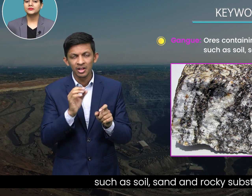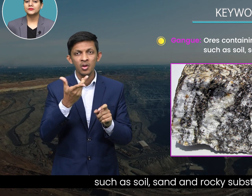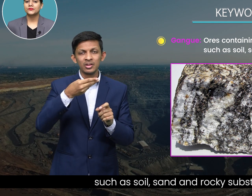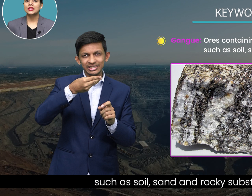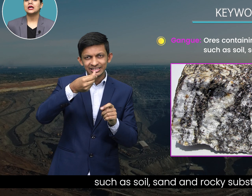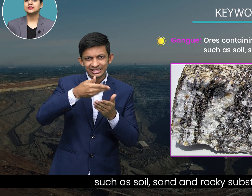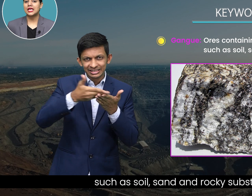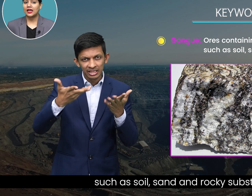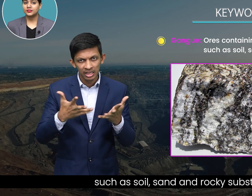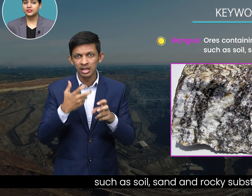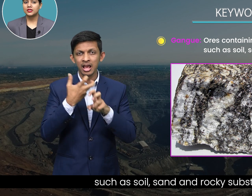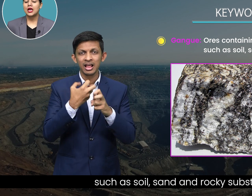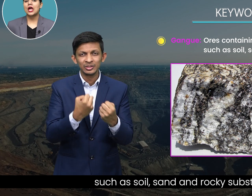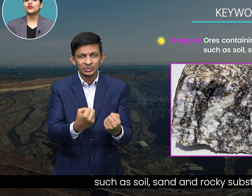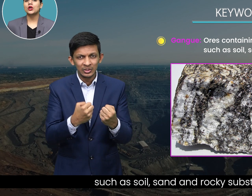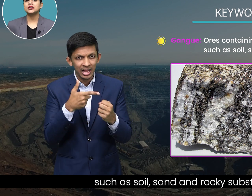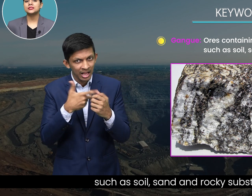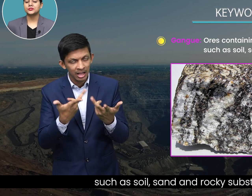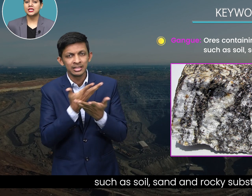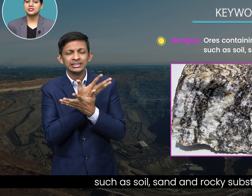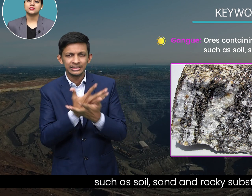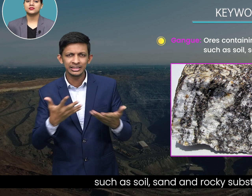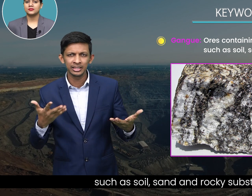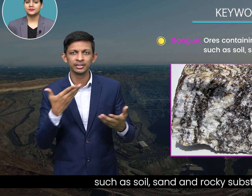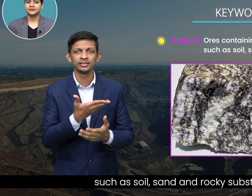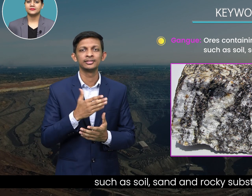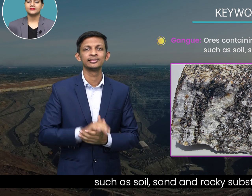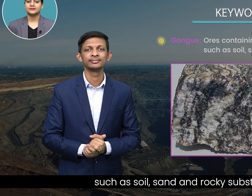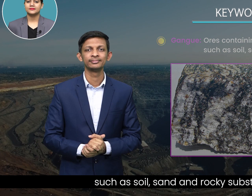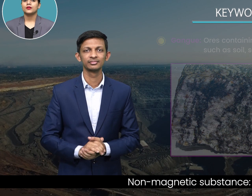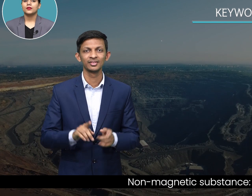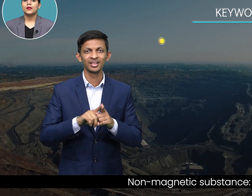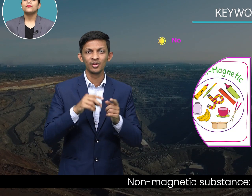soil, sand and rocky substances.